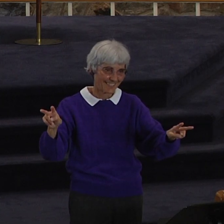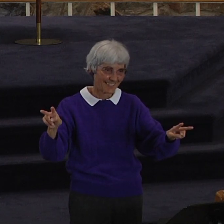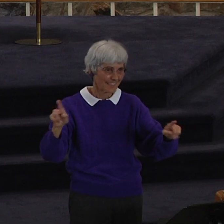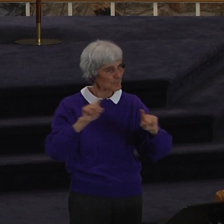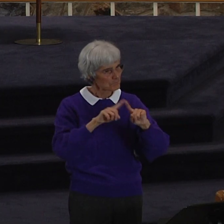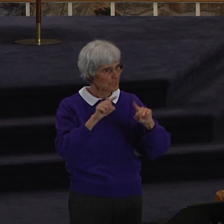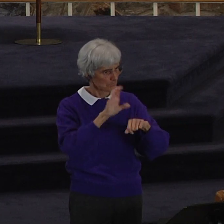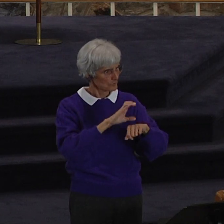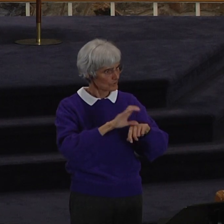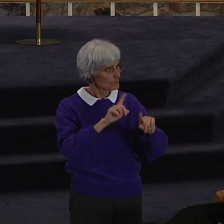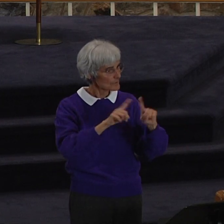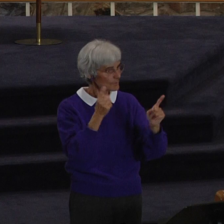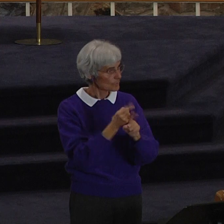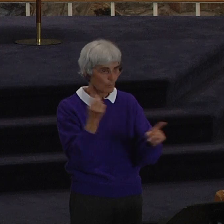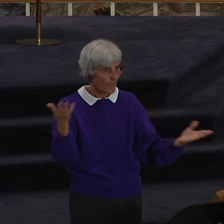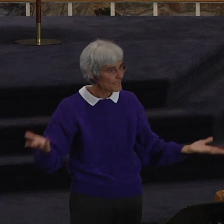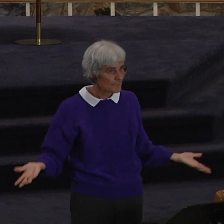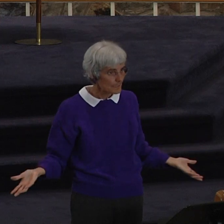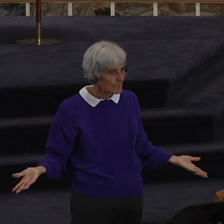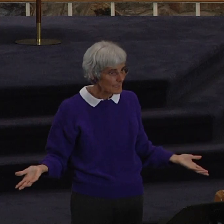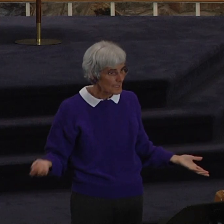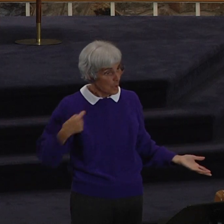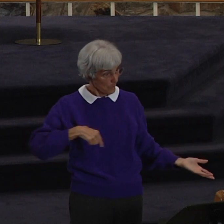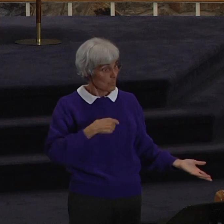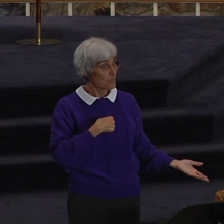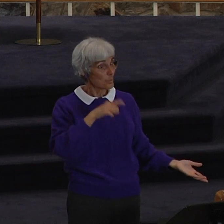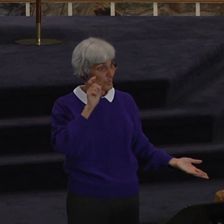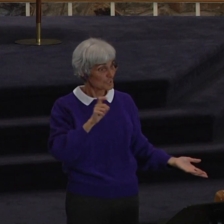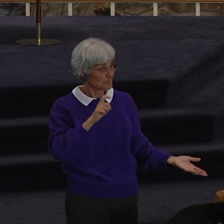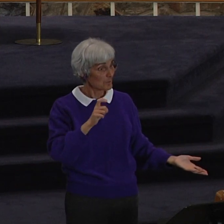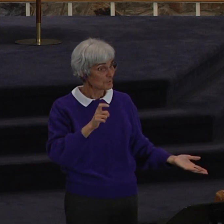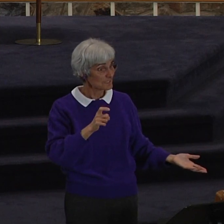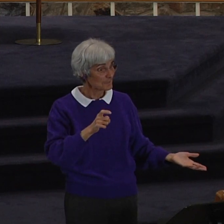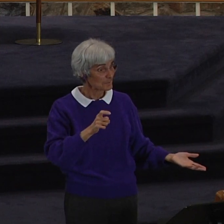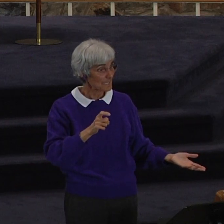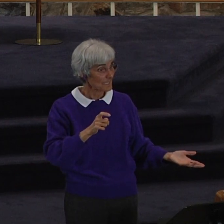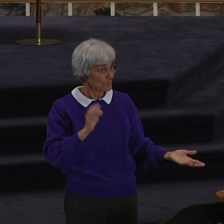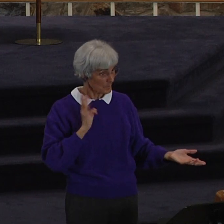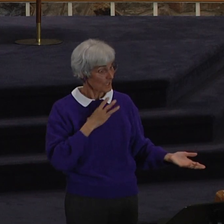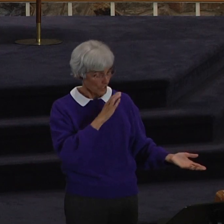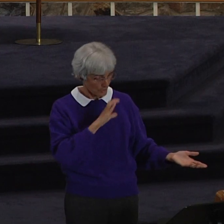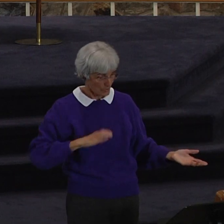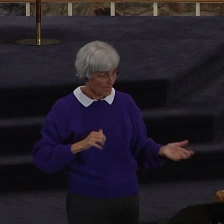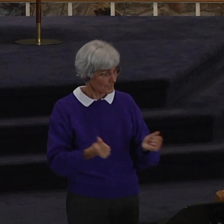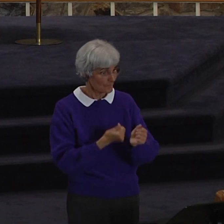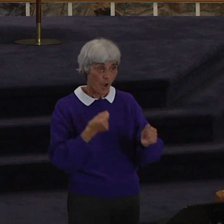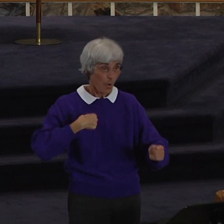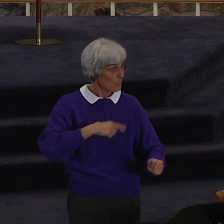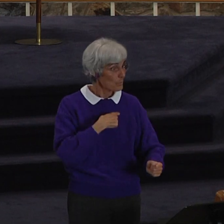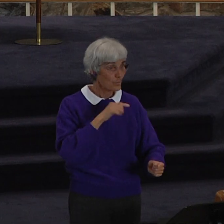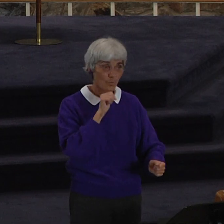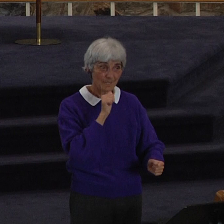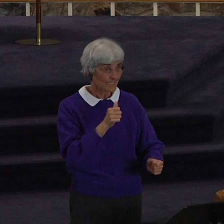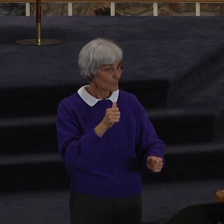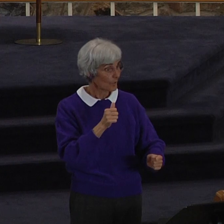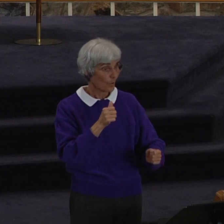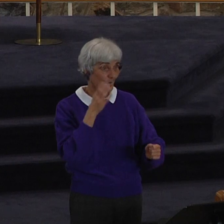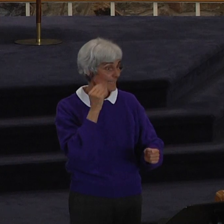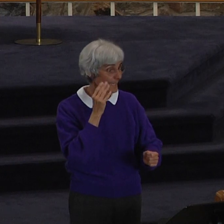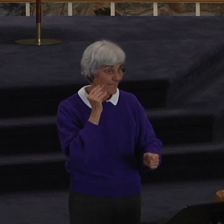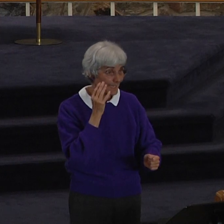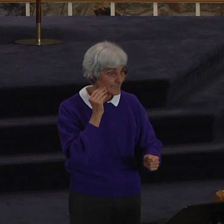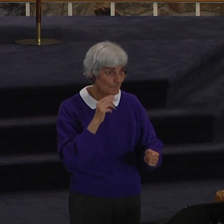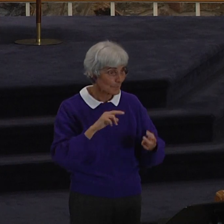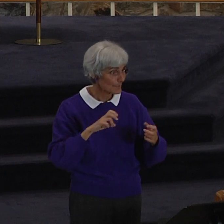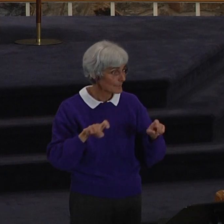the church, is it? We're good to go as Christians. We don't have that kind of